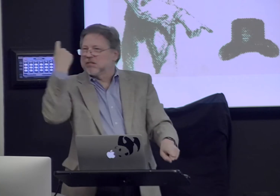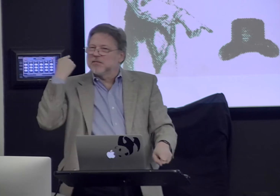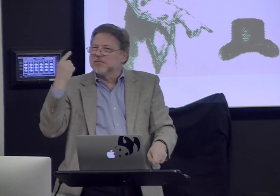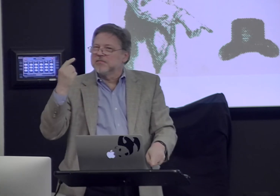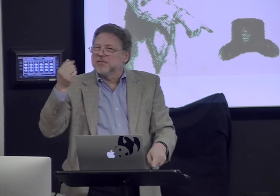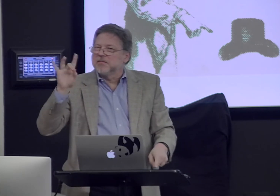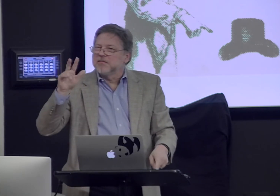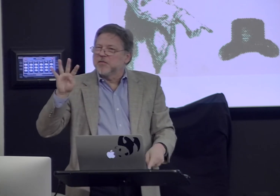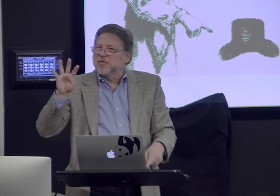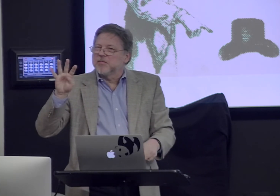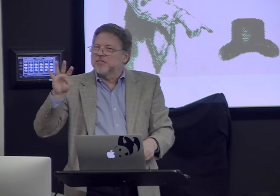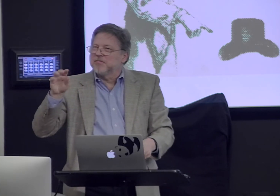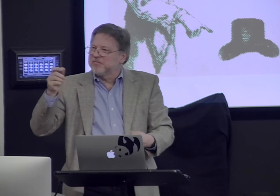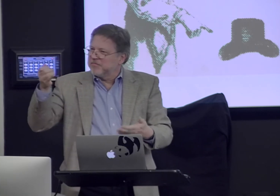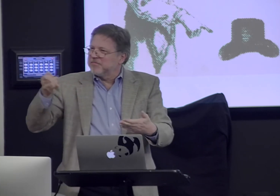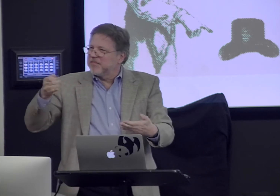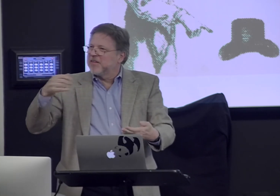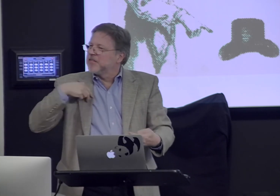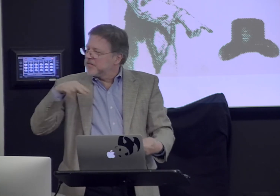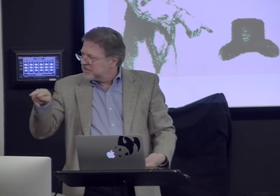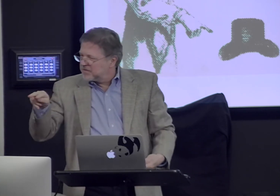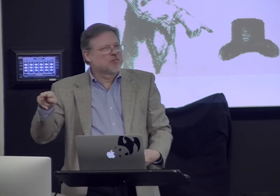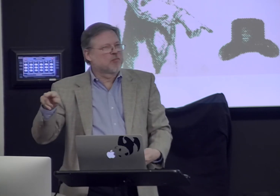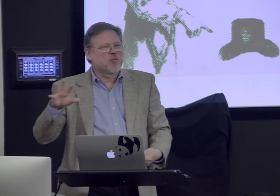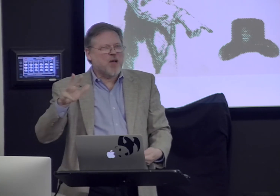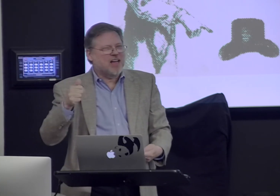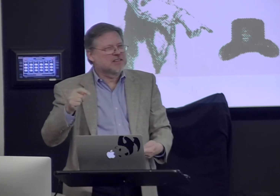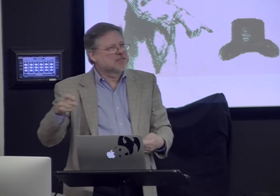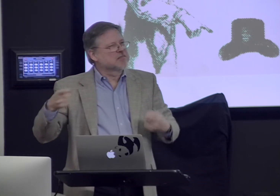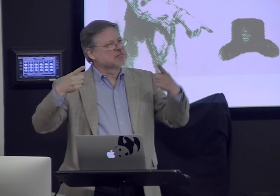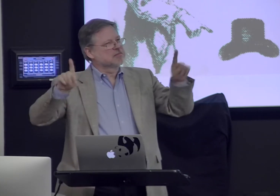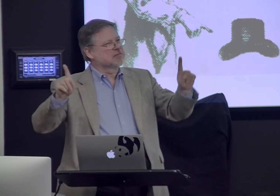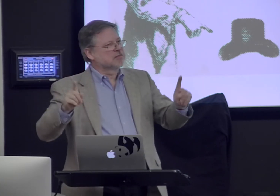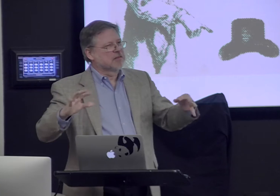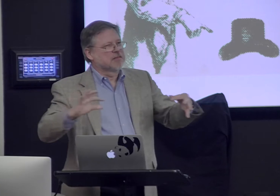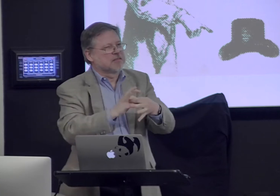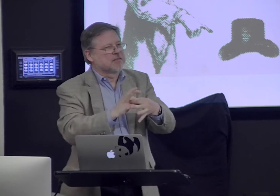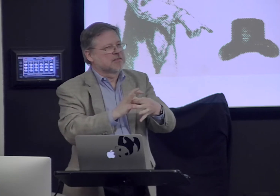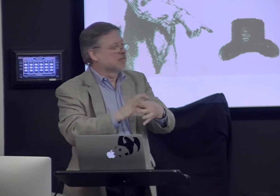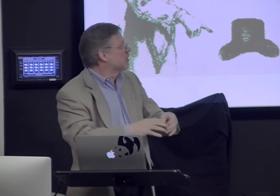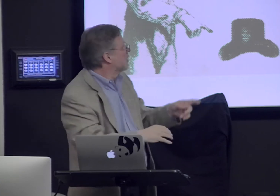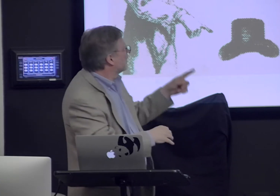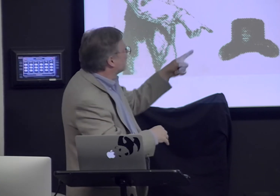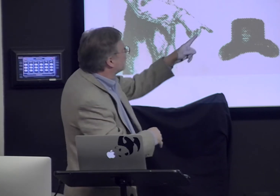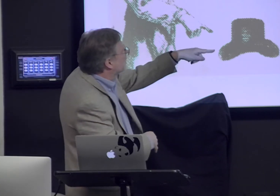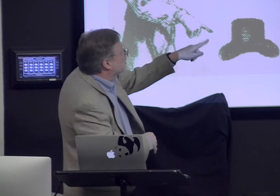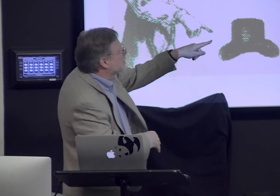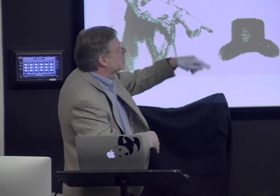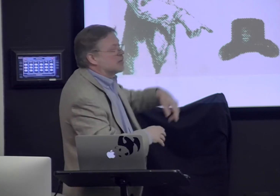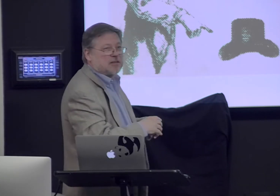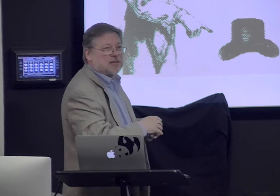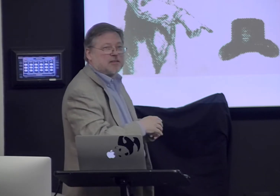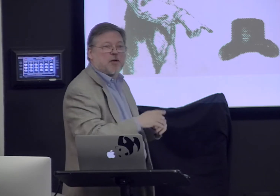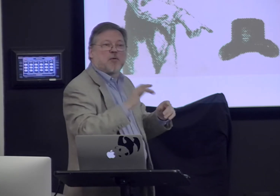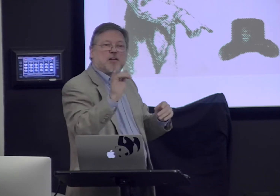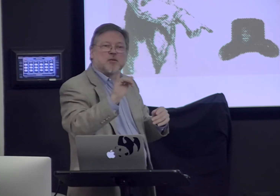So these are very old forms that we still see in our language today. And I was surprised even to see that in